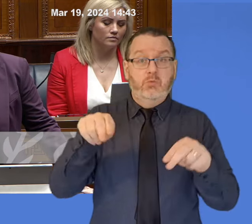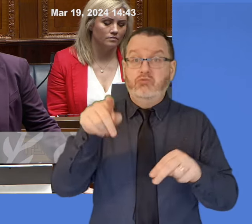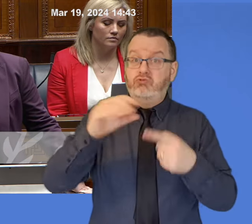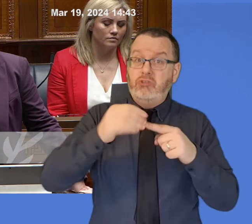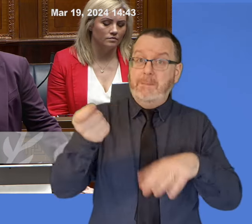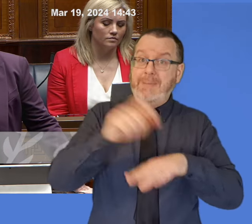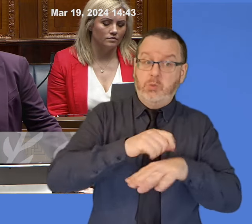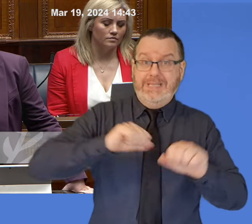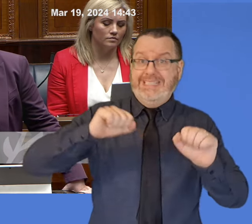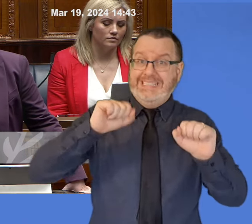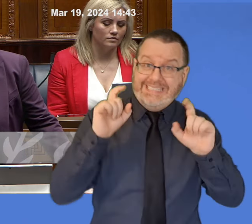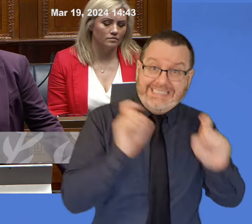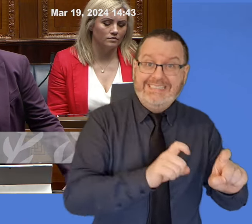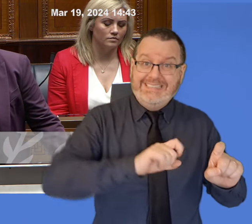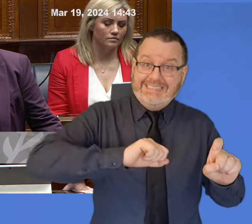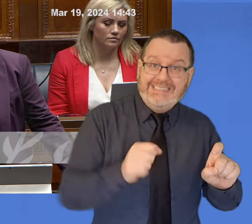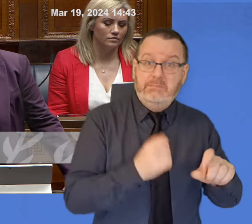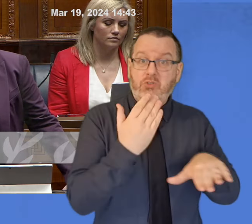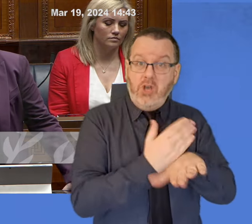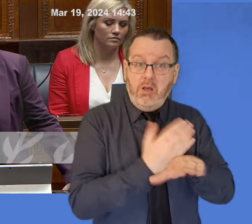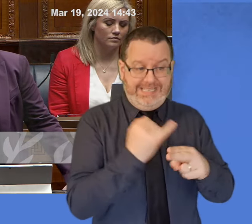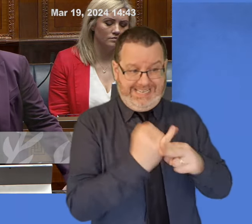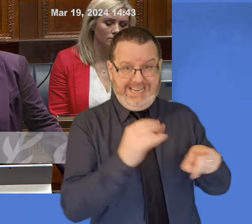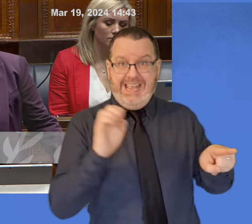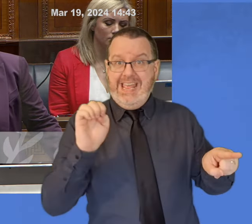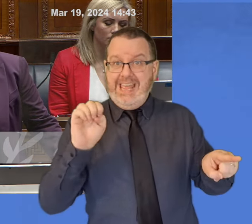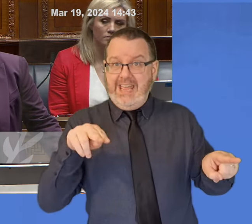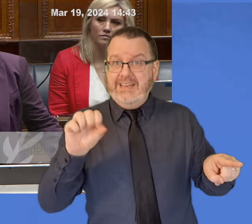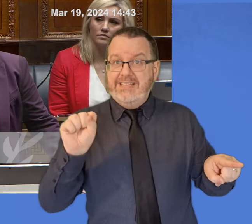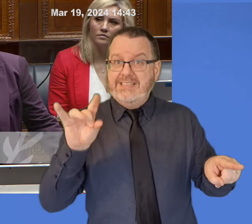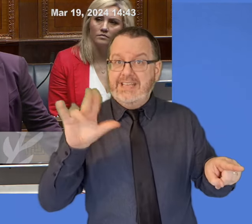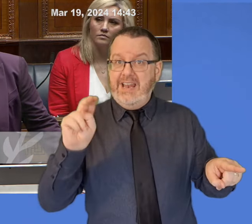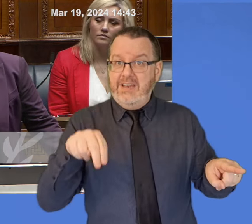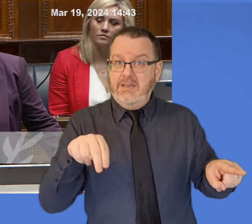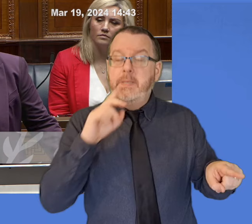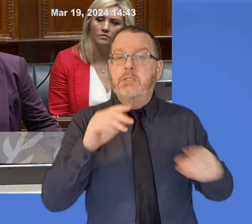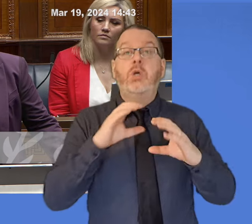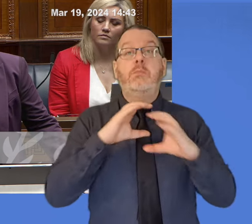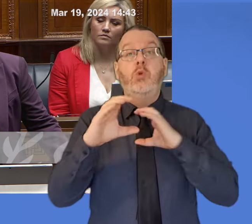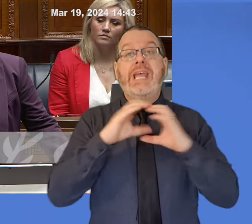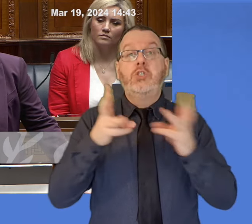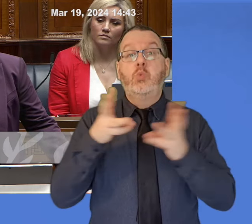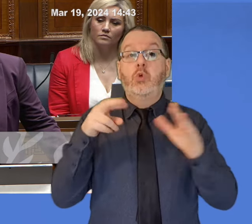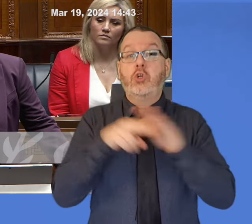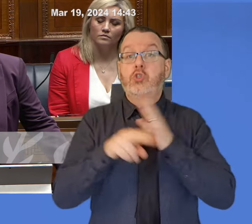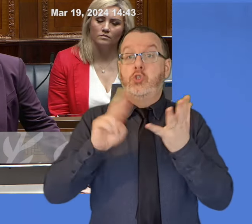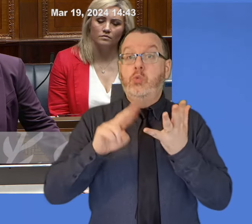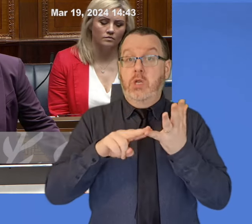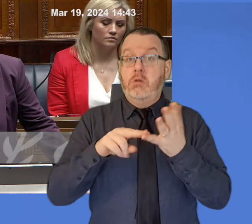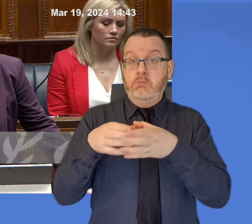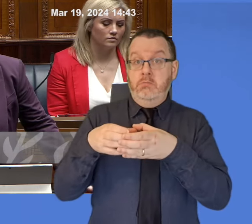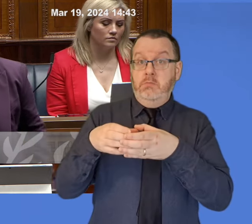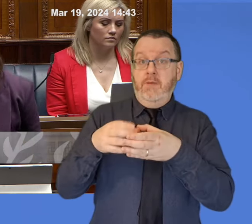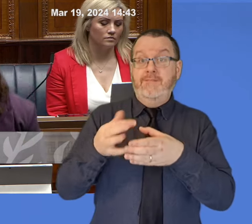because it is the Communications Workers Union has found that it's 9 million to our economy in Fermanagh that these